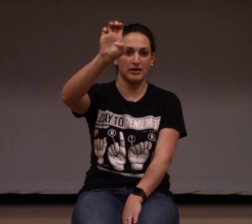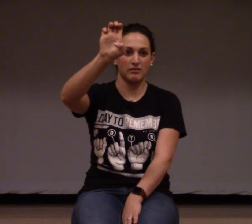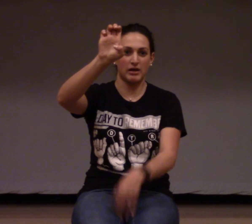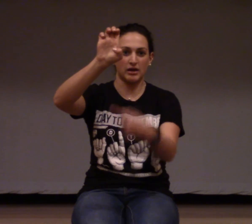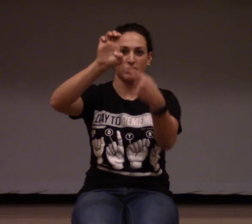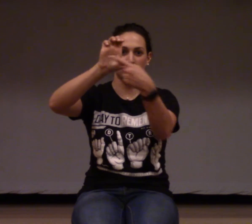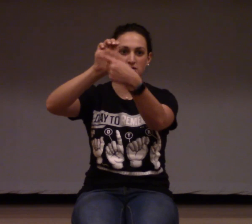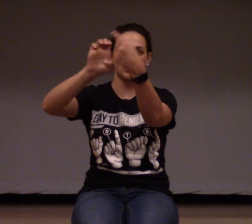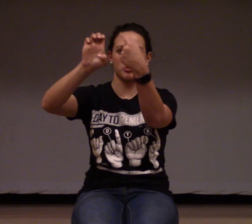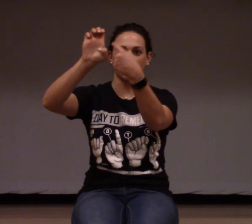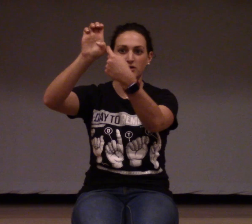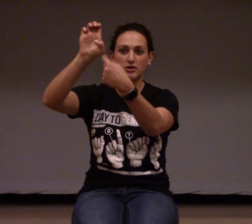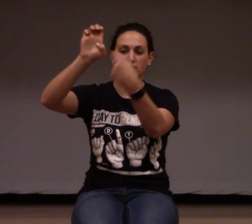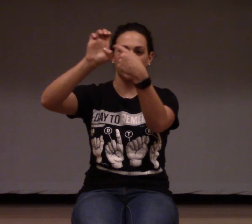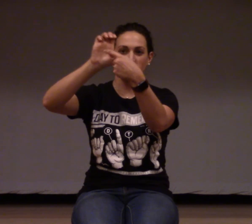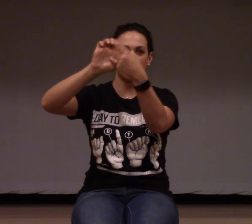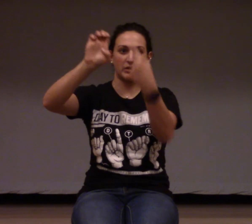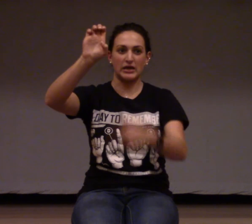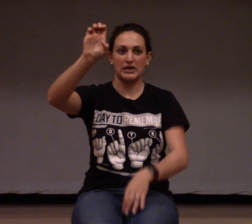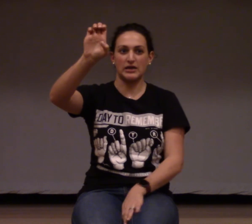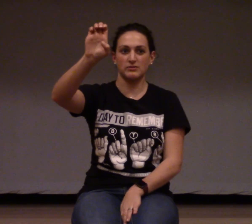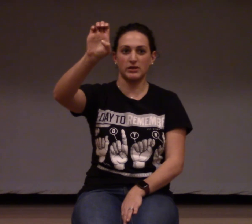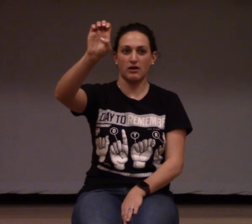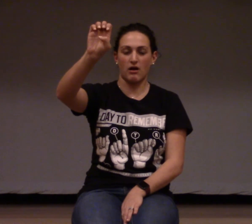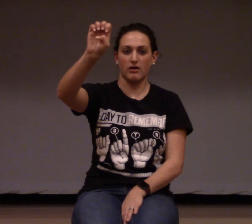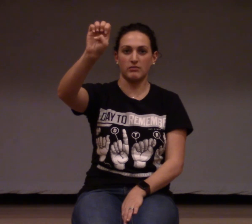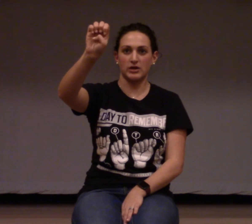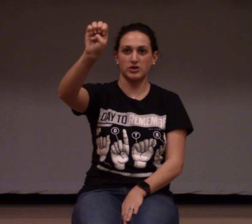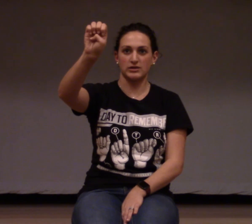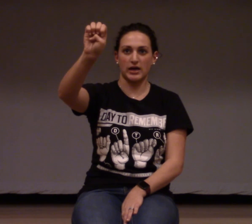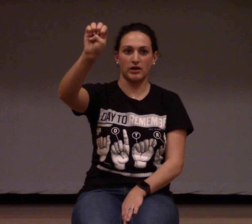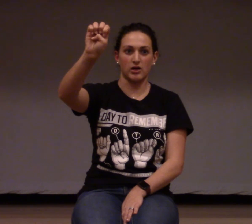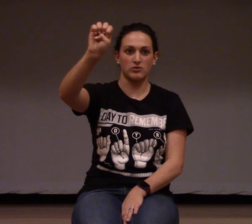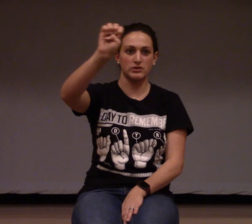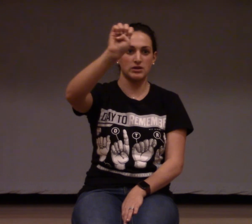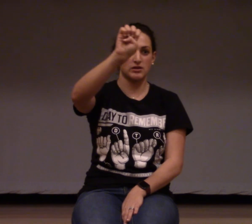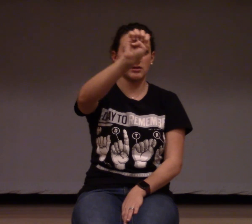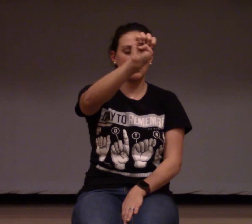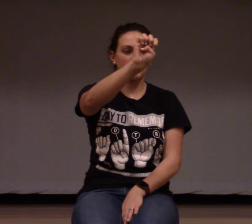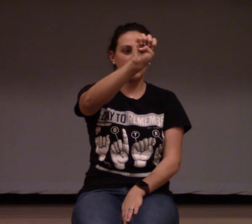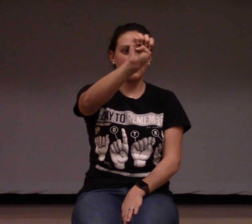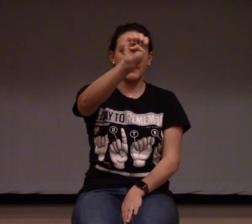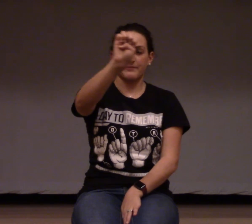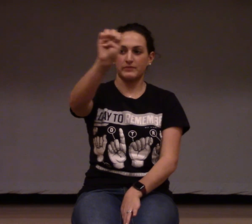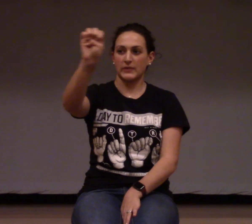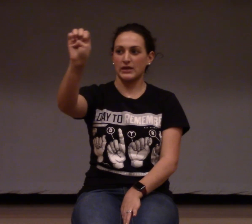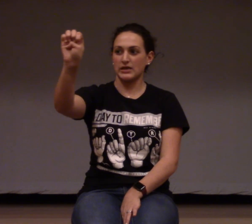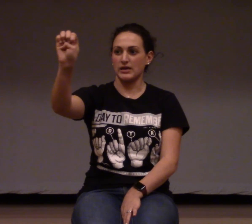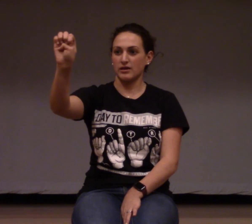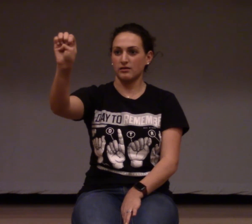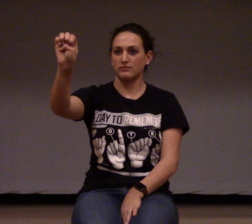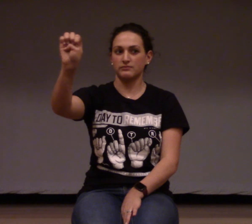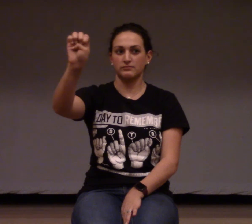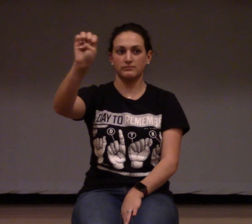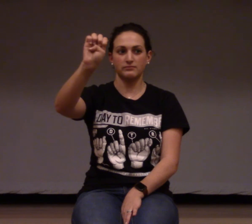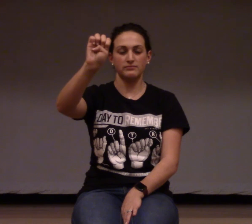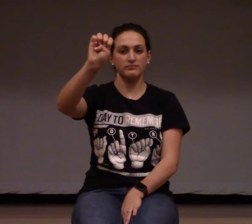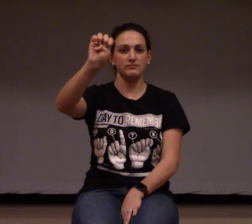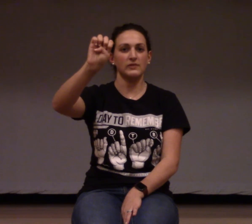and make it a screaming E is what they call it. Make sure it's kind of closed. E.